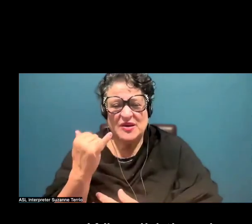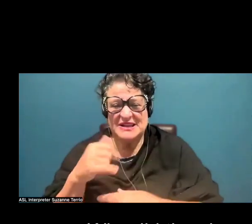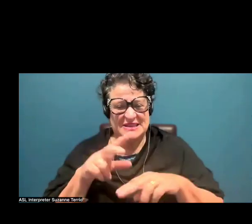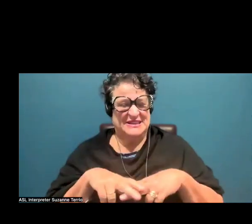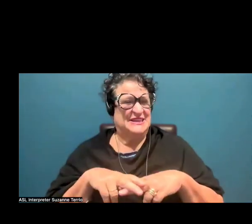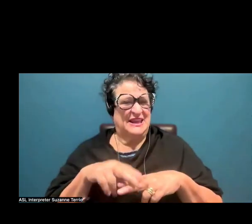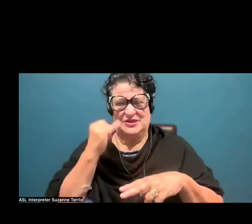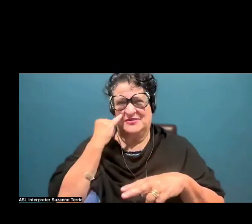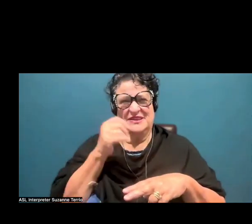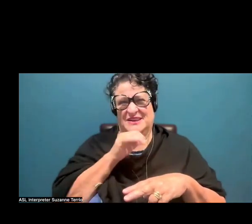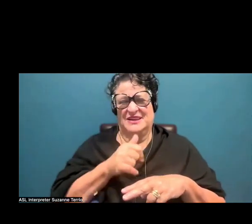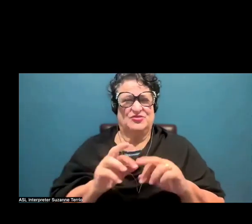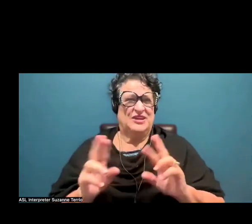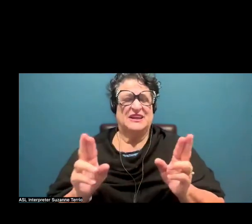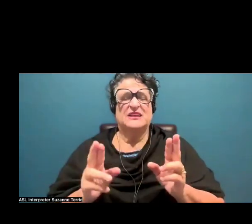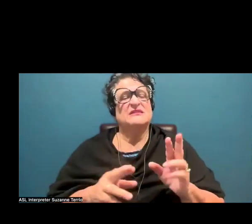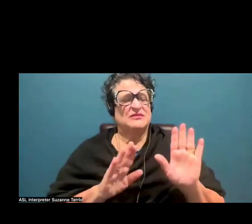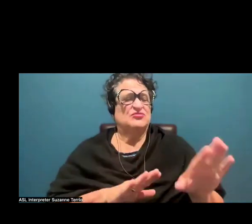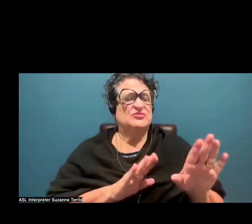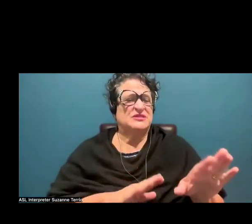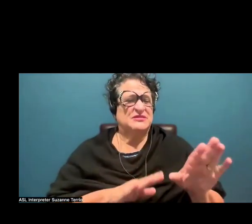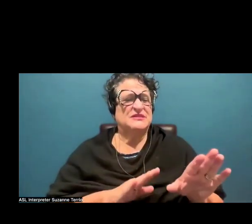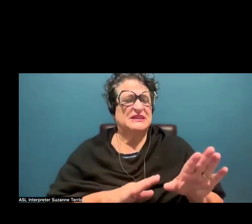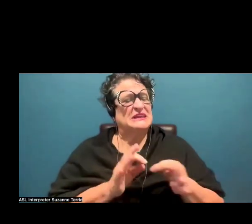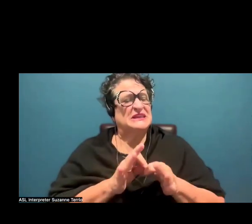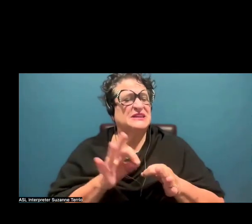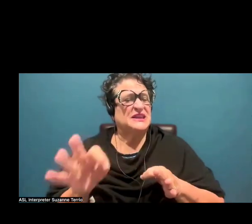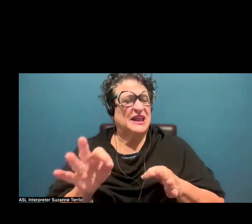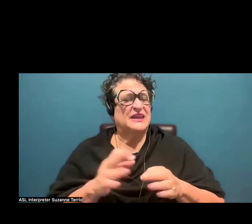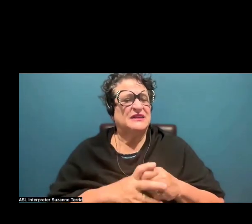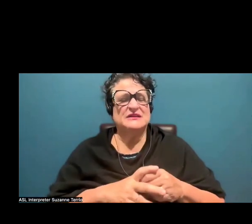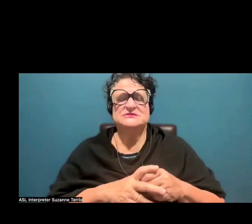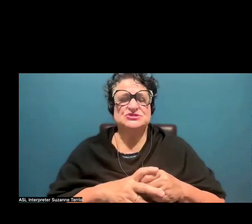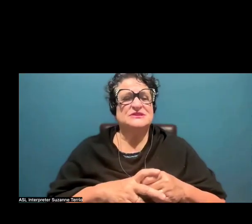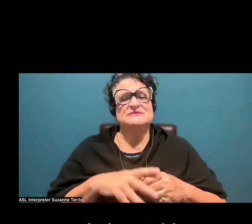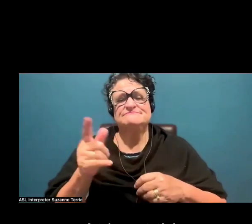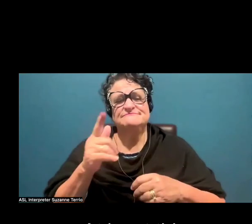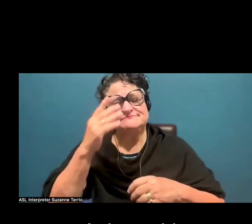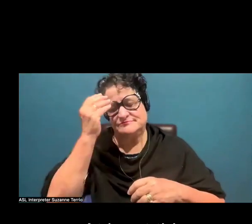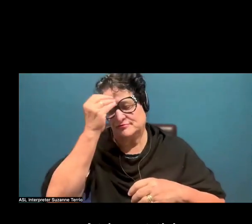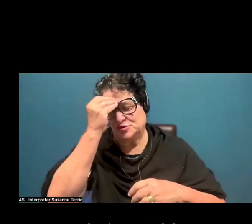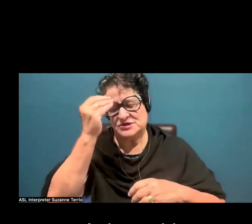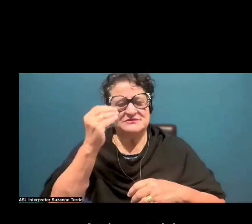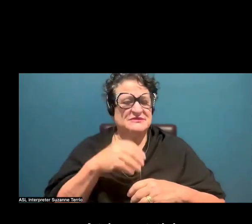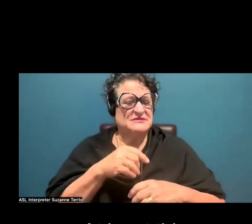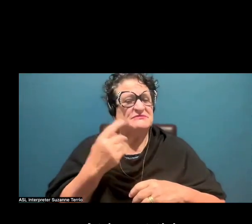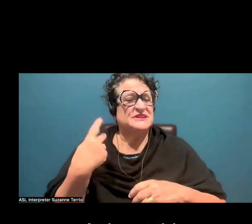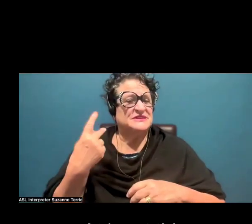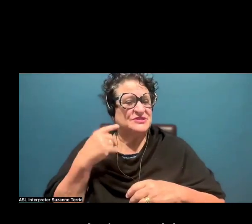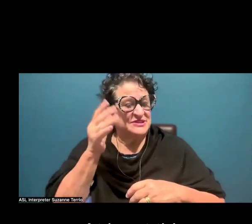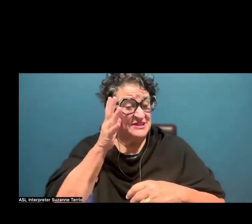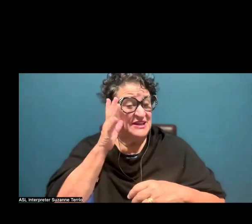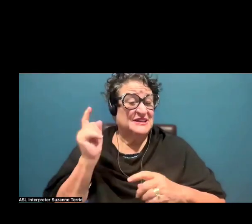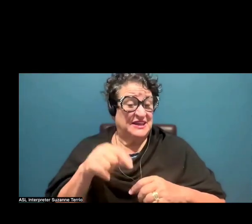weren't ready? Try to relax. It's only a little delay. She kisses the crown of my head. At least this way your dad and I could both make it in